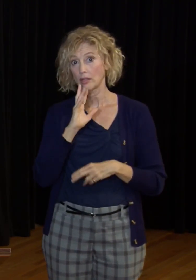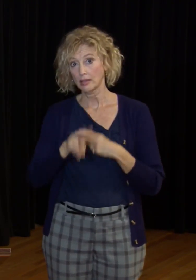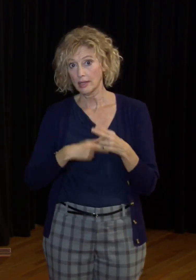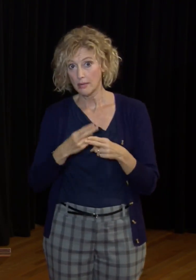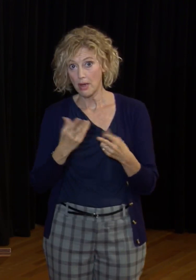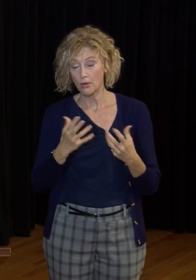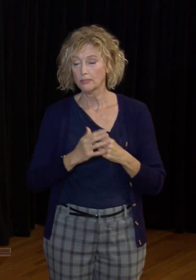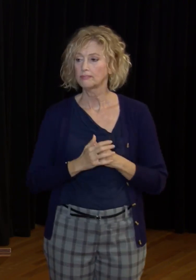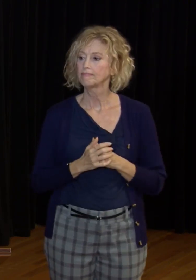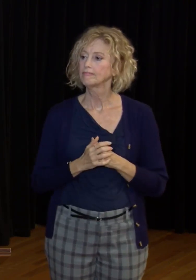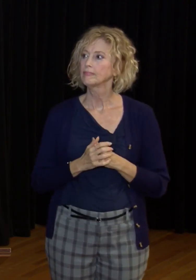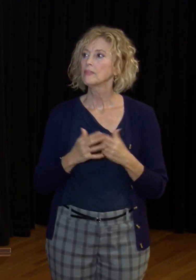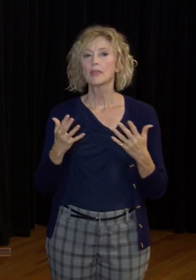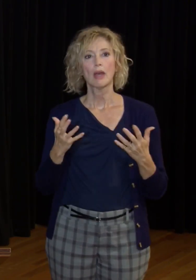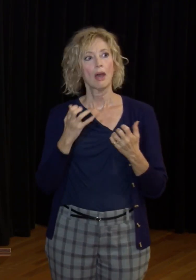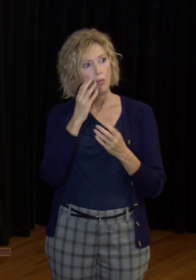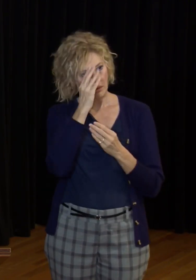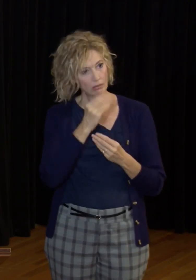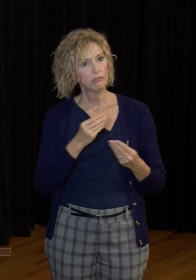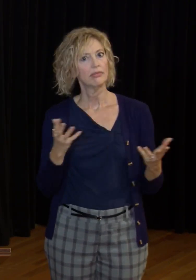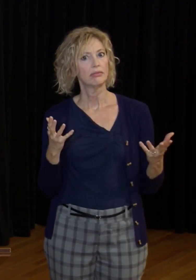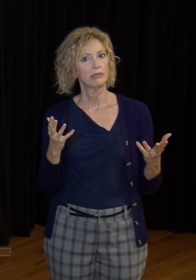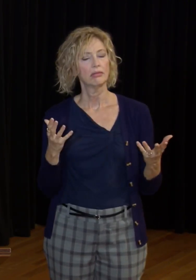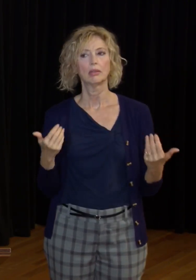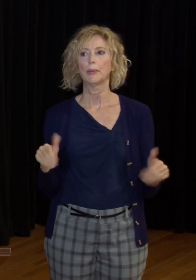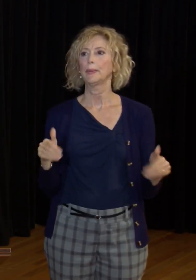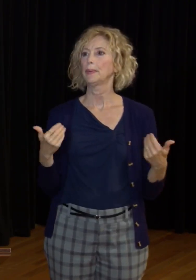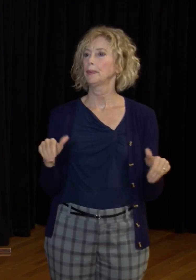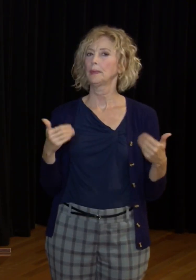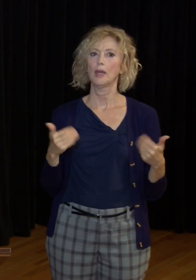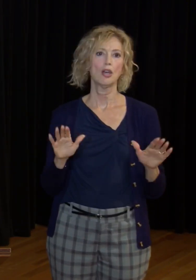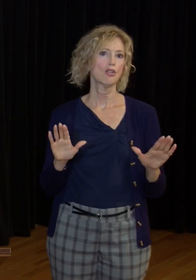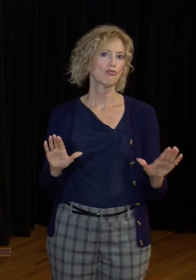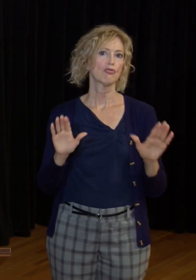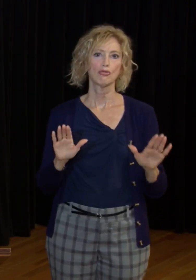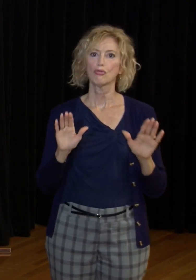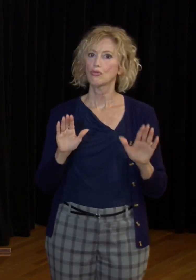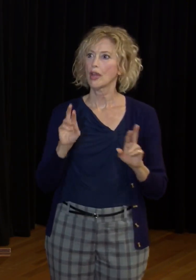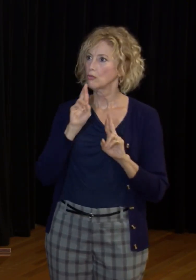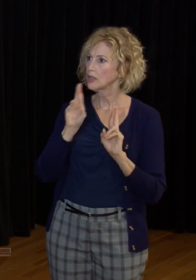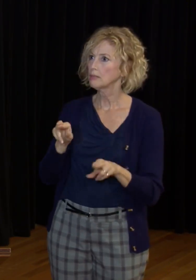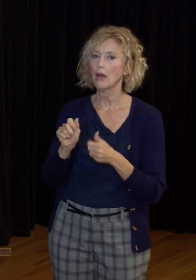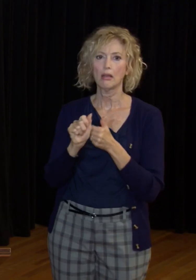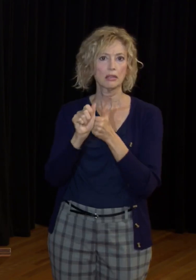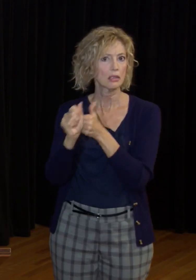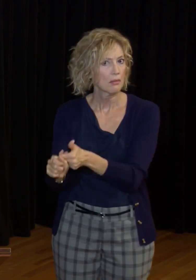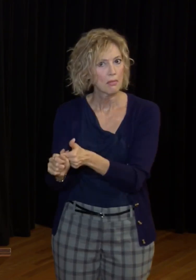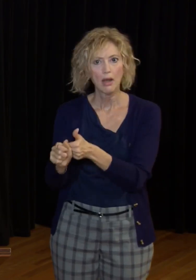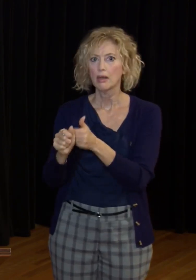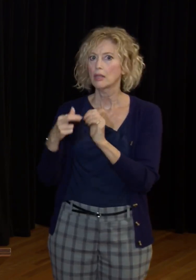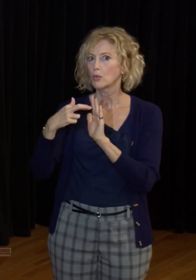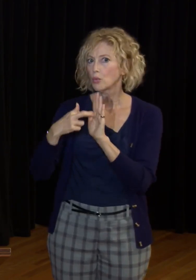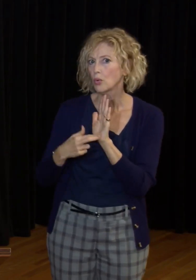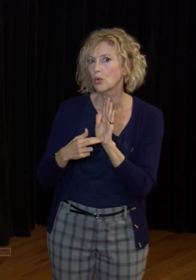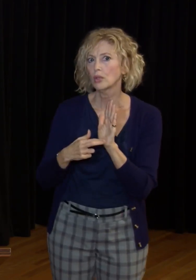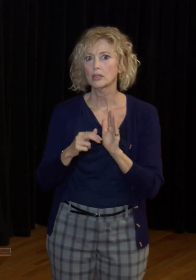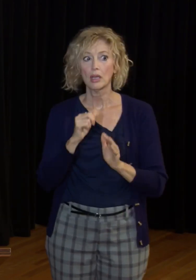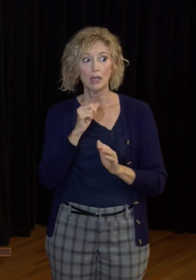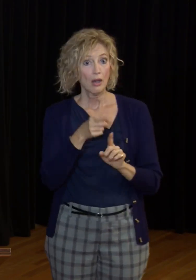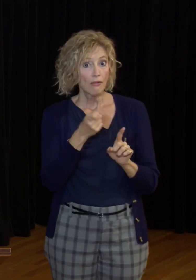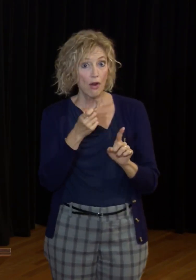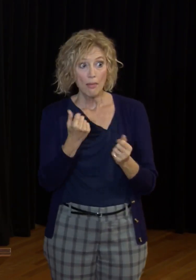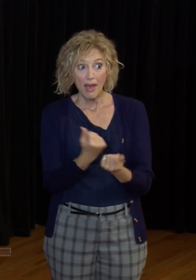is I really want to acknowledge the public. We've had great response, great compliance, and not just from the public itself